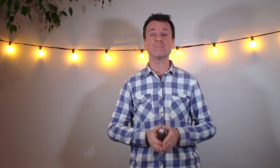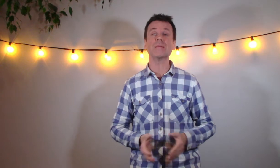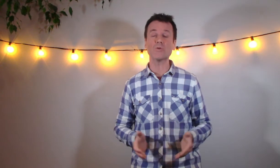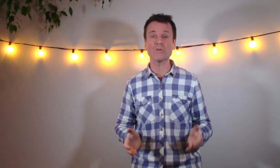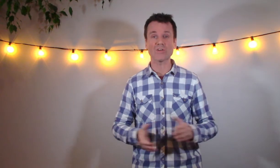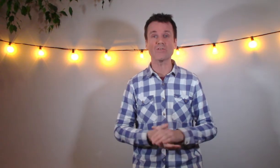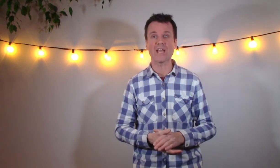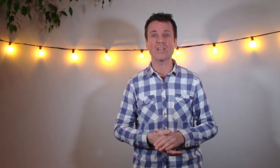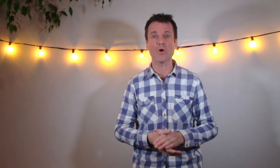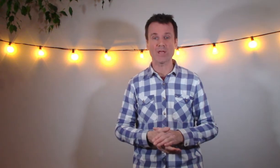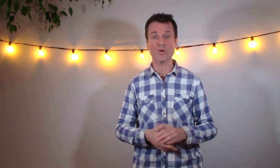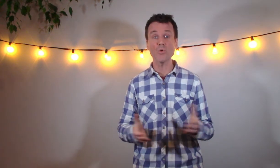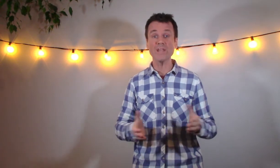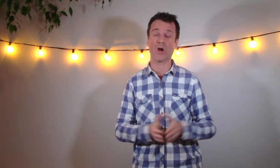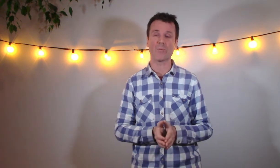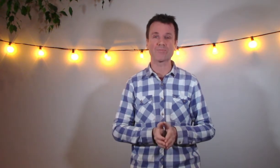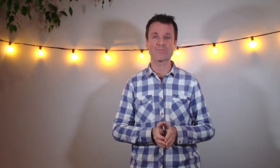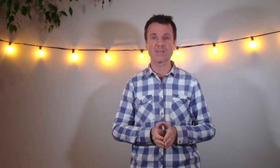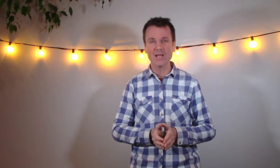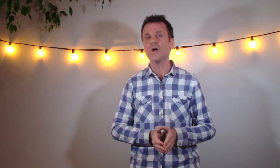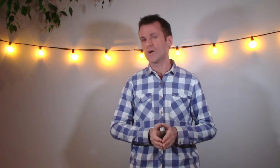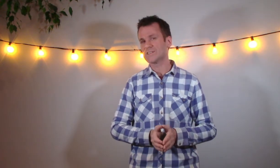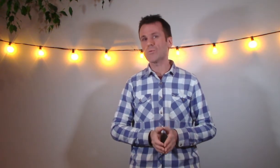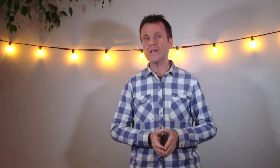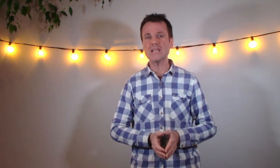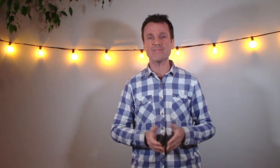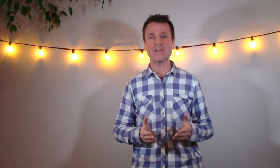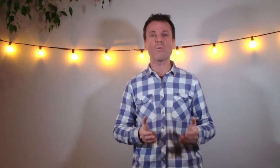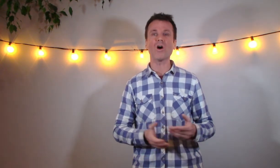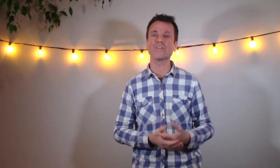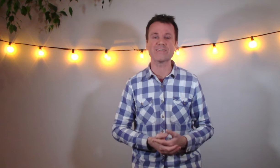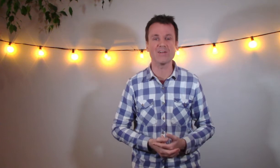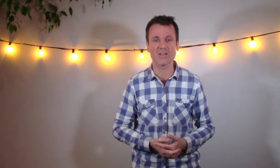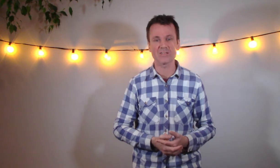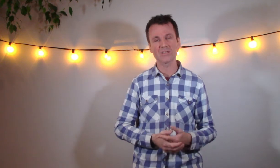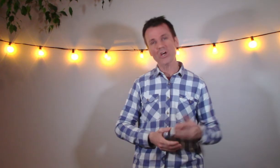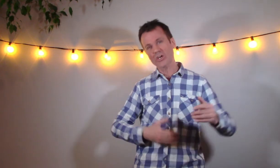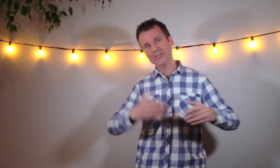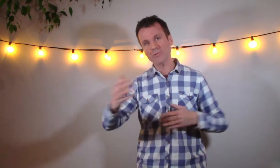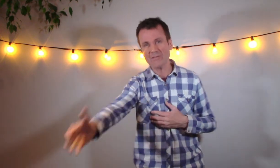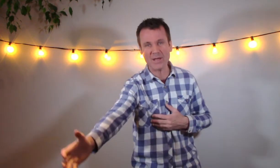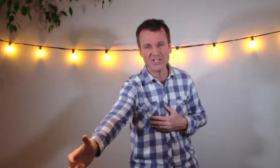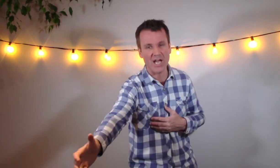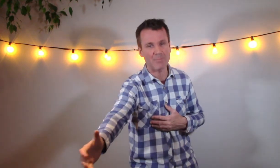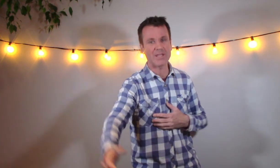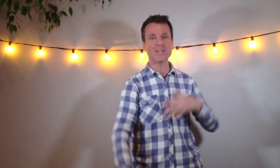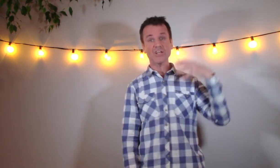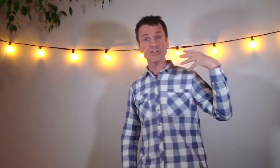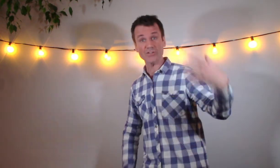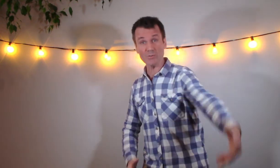people who don't yet know him, who we know. See, we live in a world that tells us, do whatever makes you happy, do what's